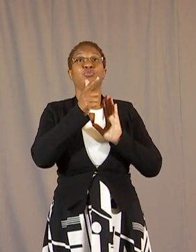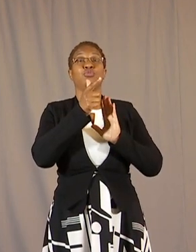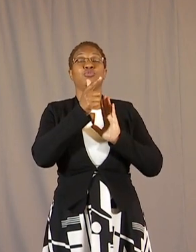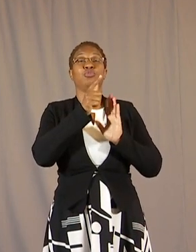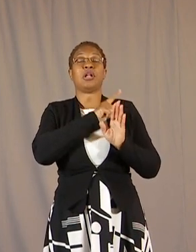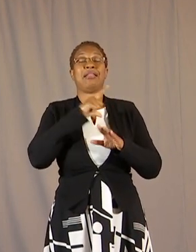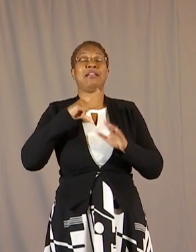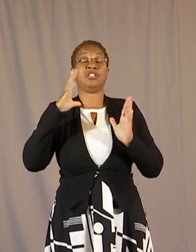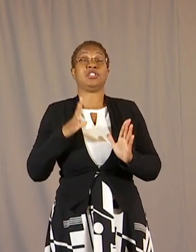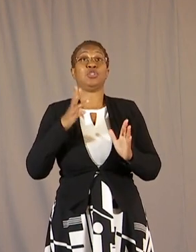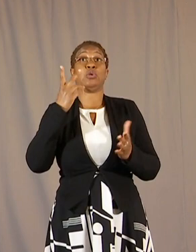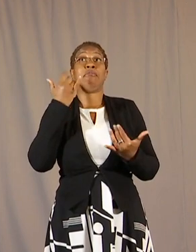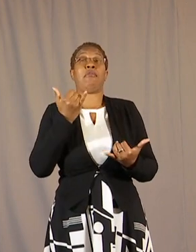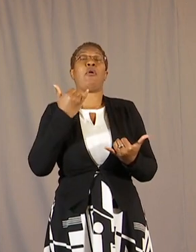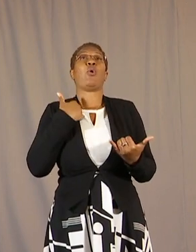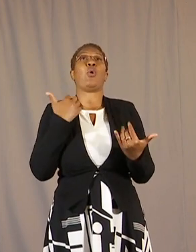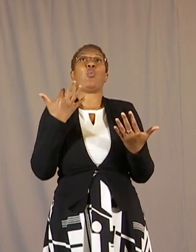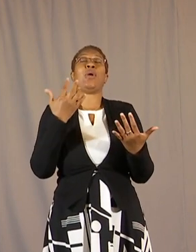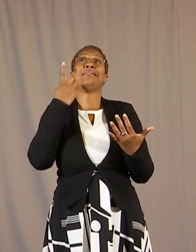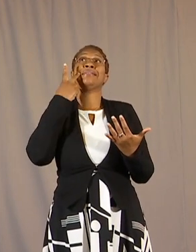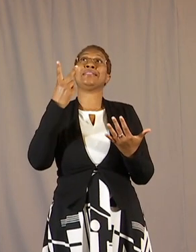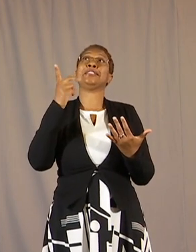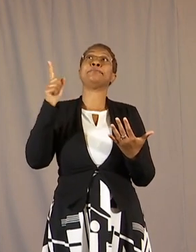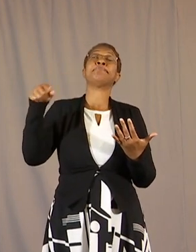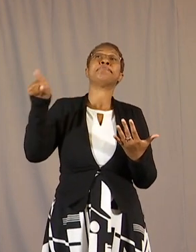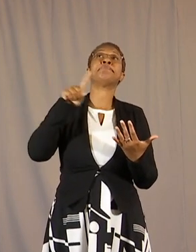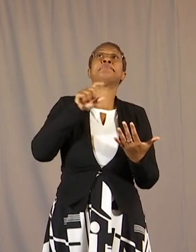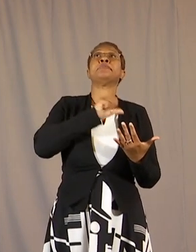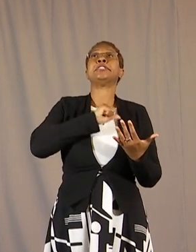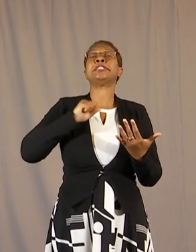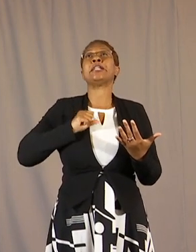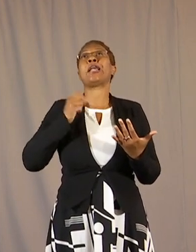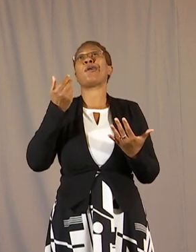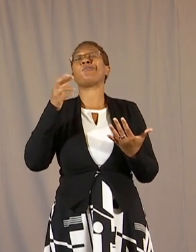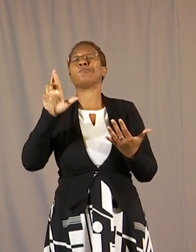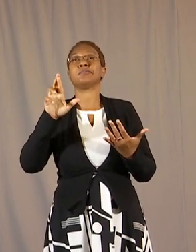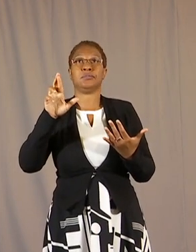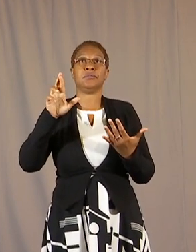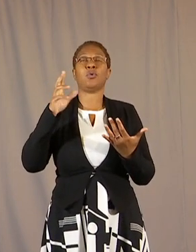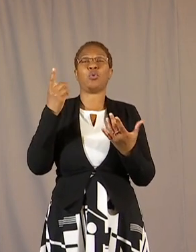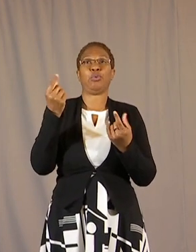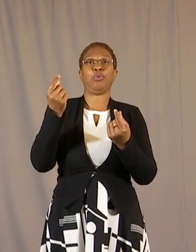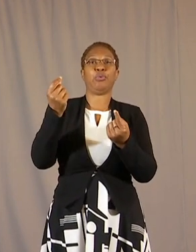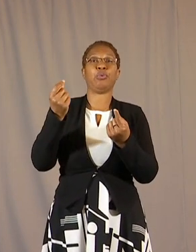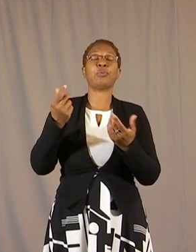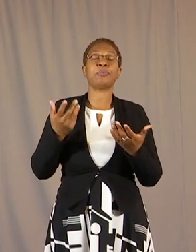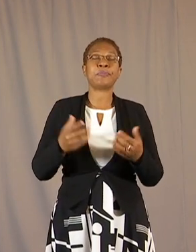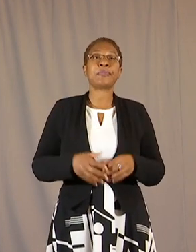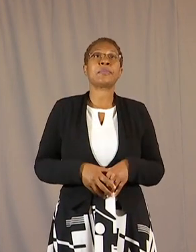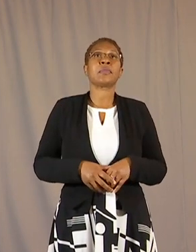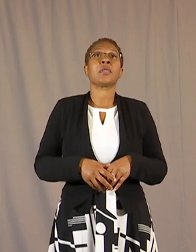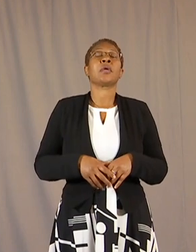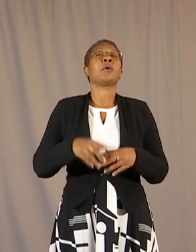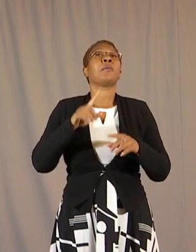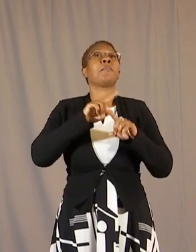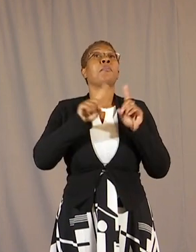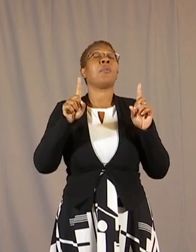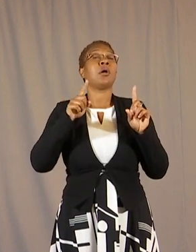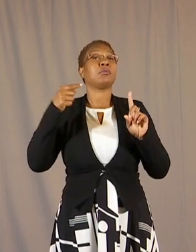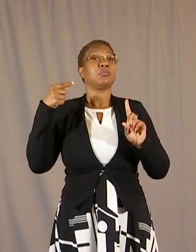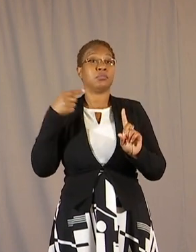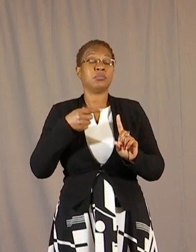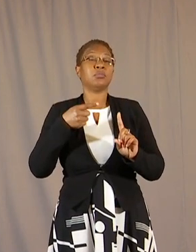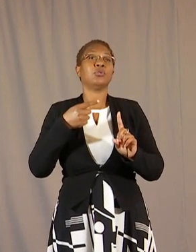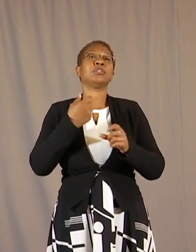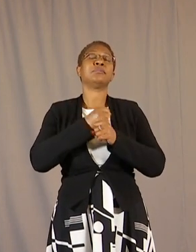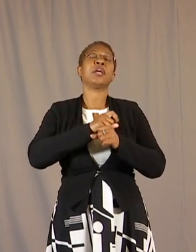gets approved. But the things that we asked for from a sustainability standpoint was funding to